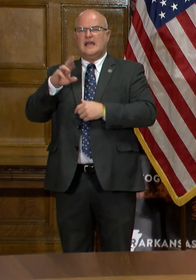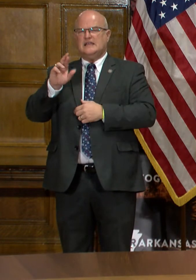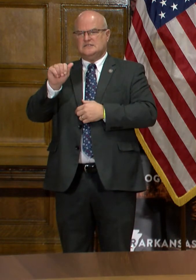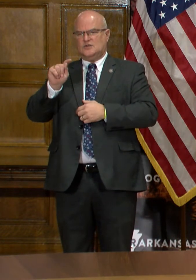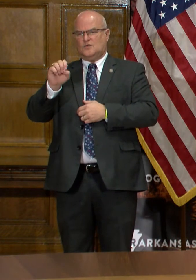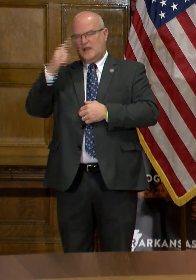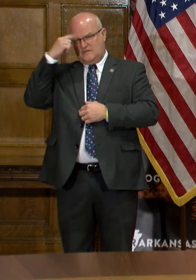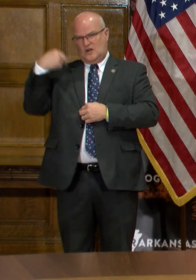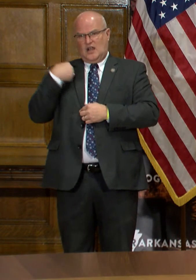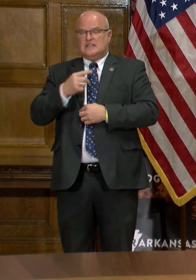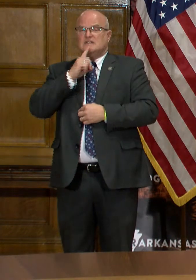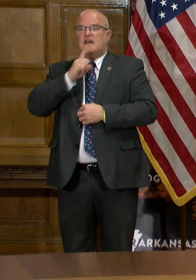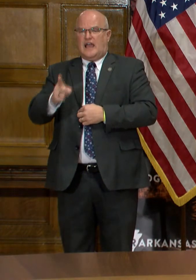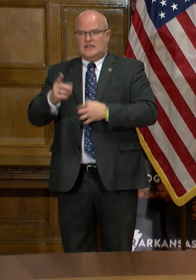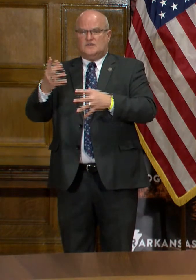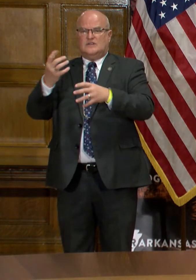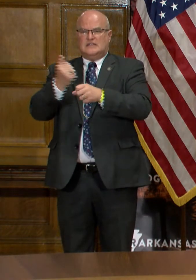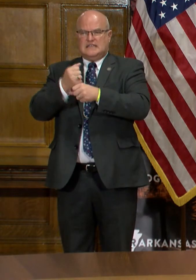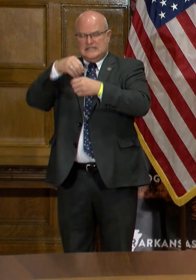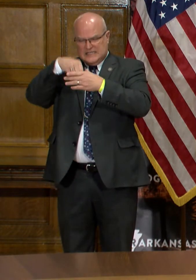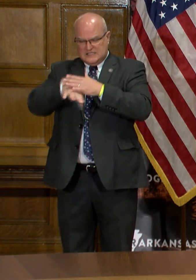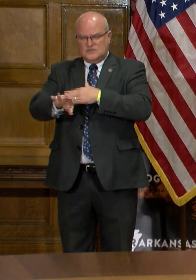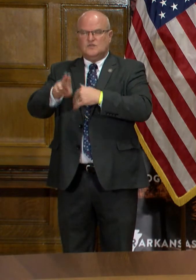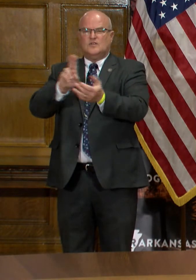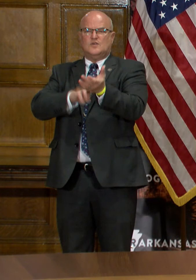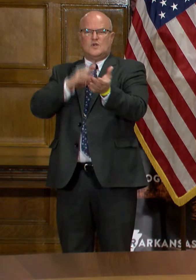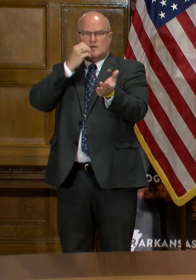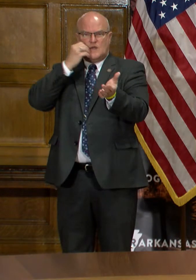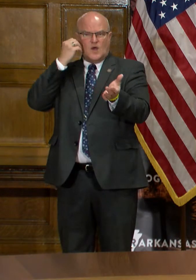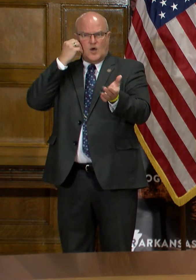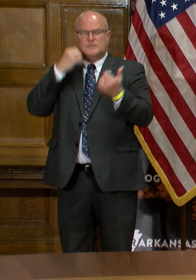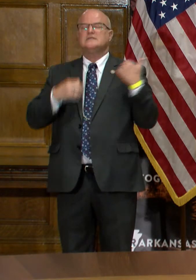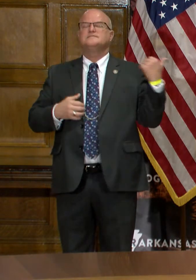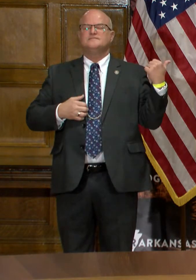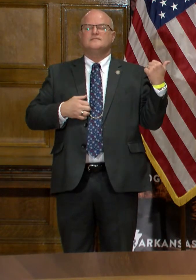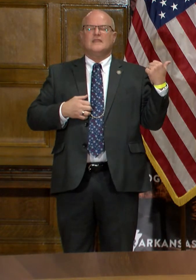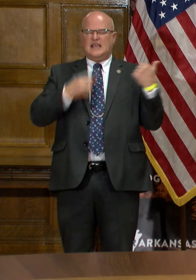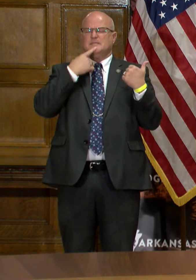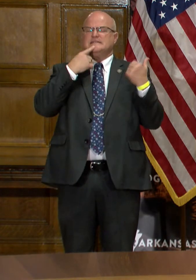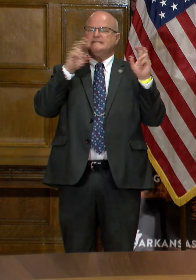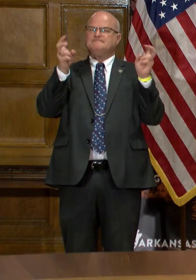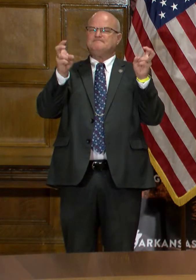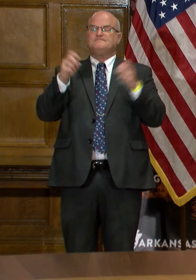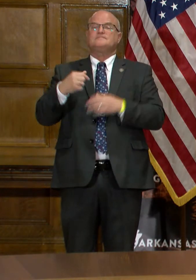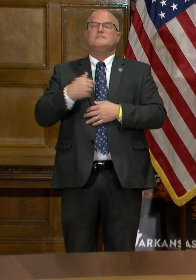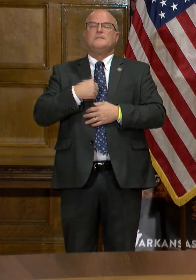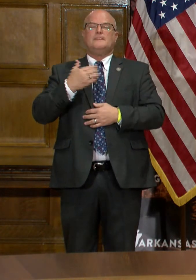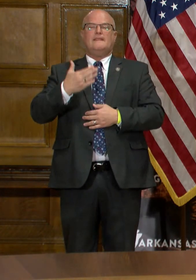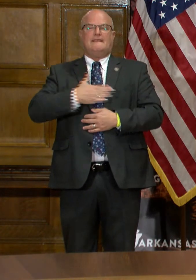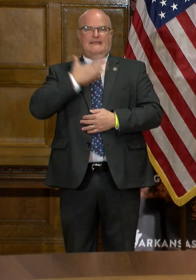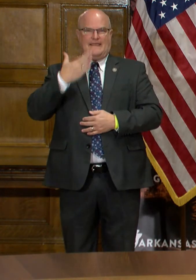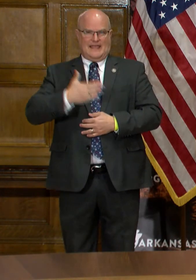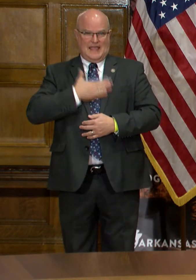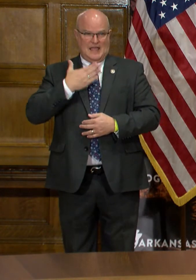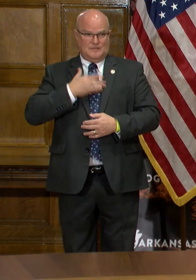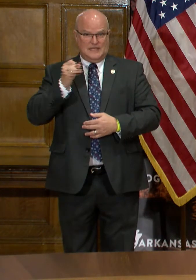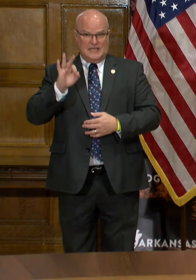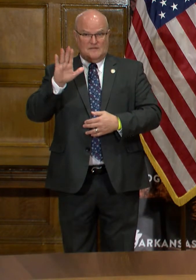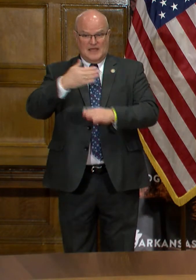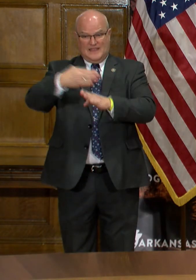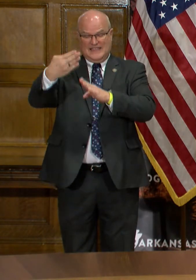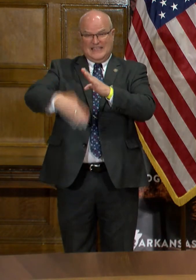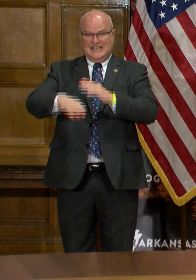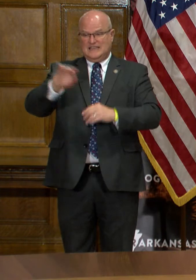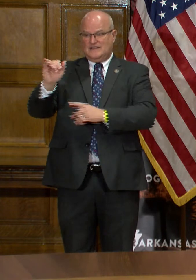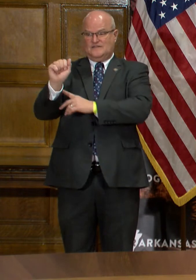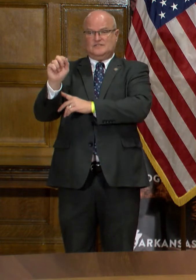rate for us to actually get them out in the long-term care facilities? Let me phrase it this way, that I would be very pleased if by the